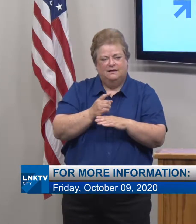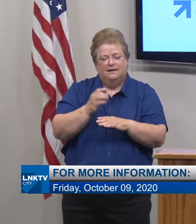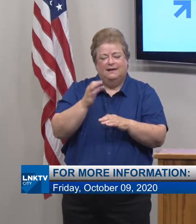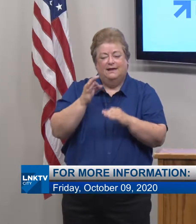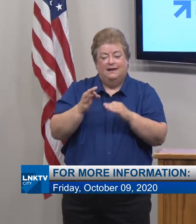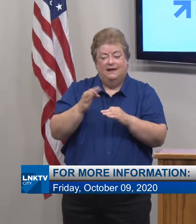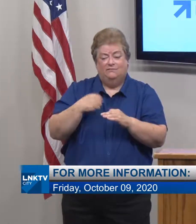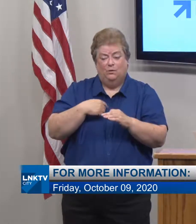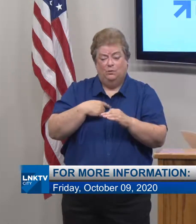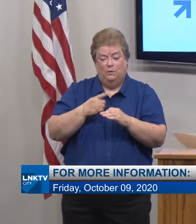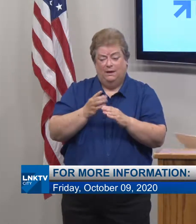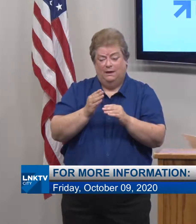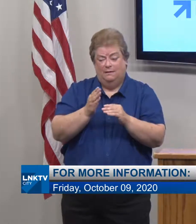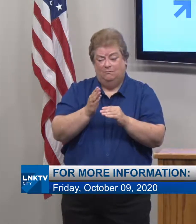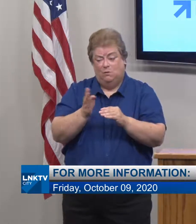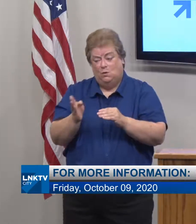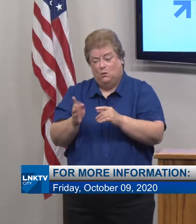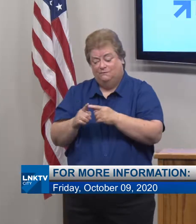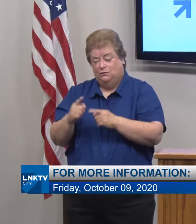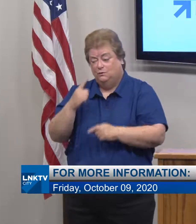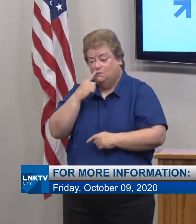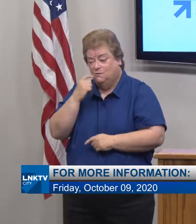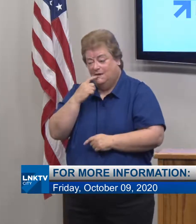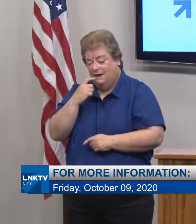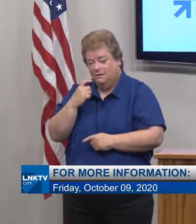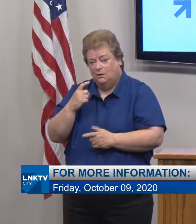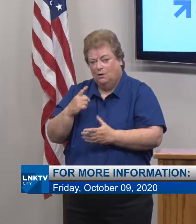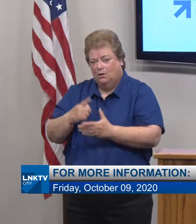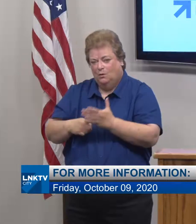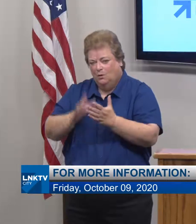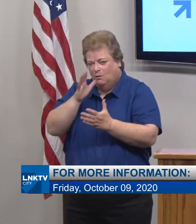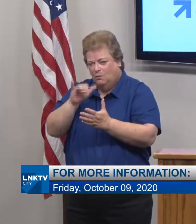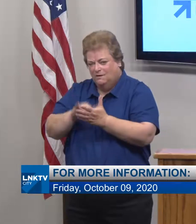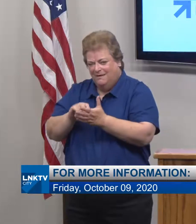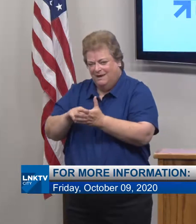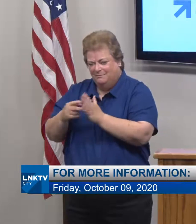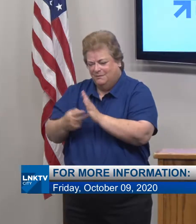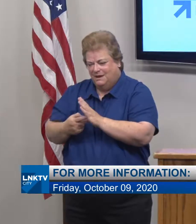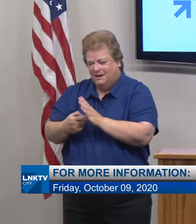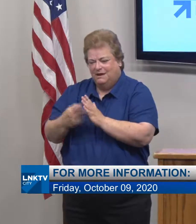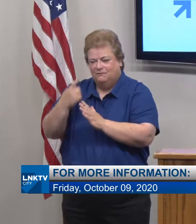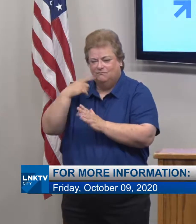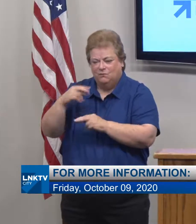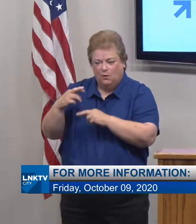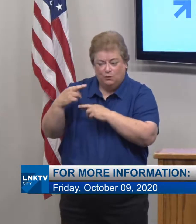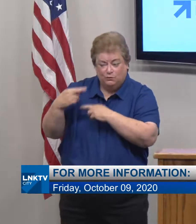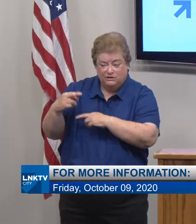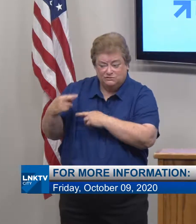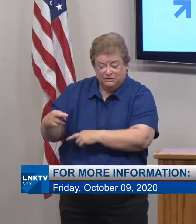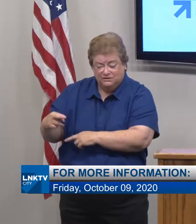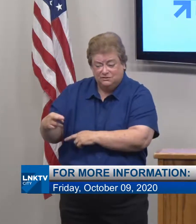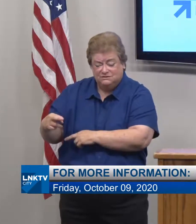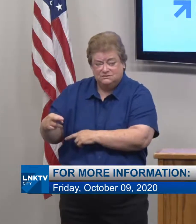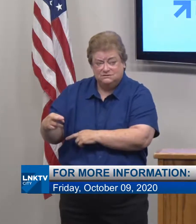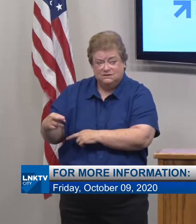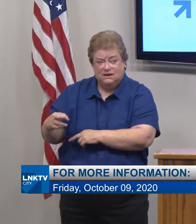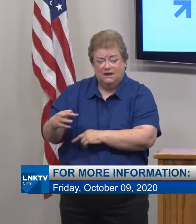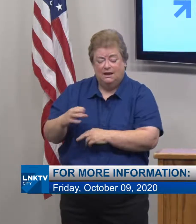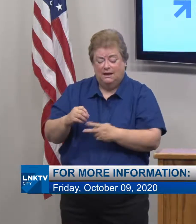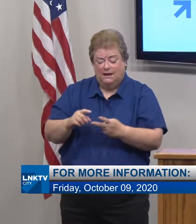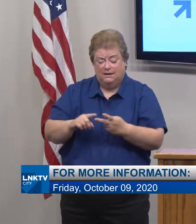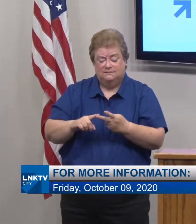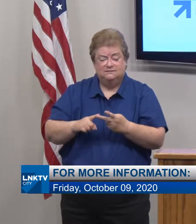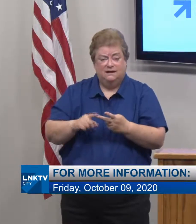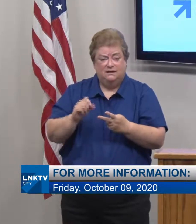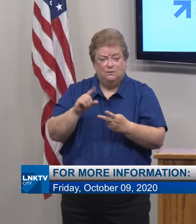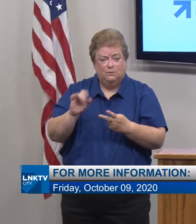trigger at the health department in terms of any restrictions or whatnot? And secondly, on